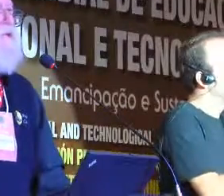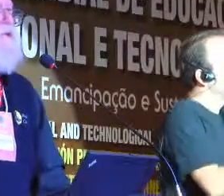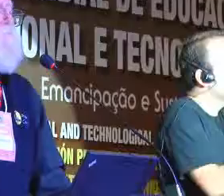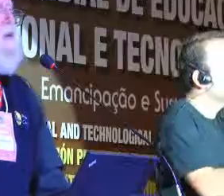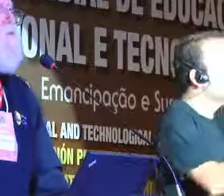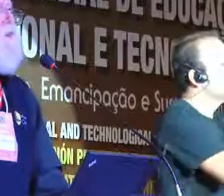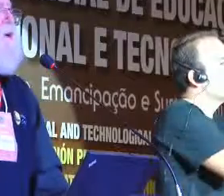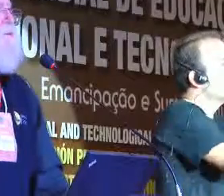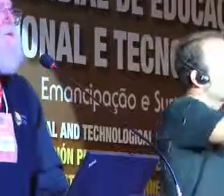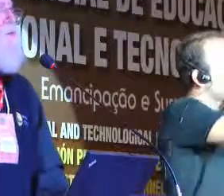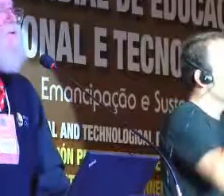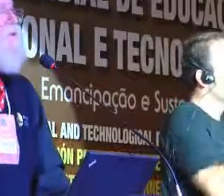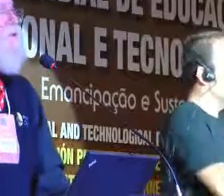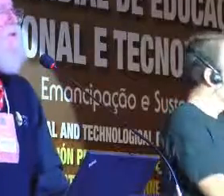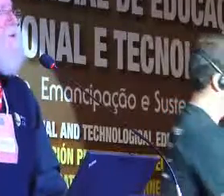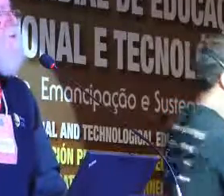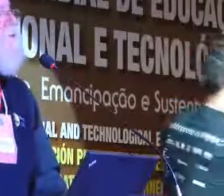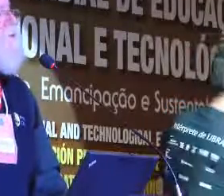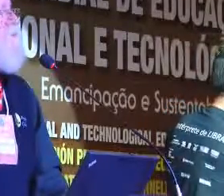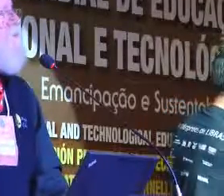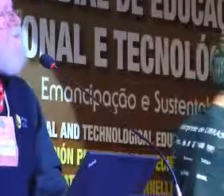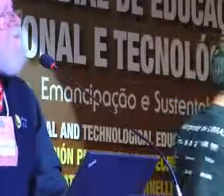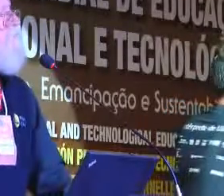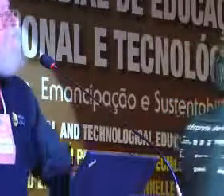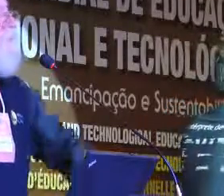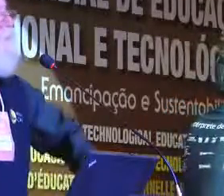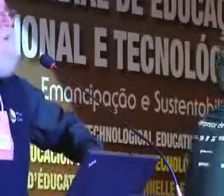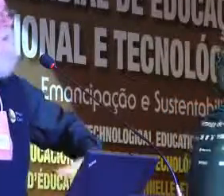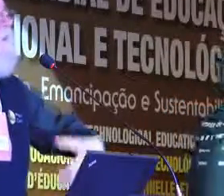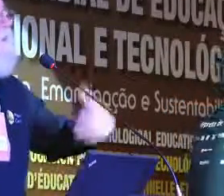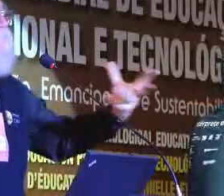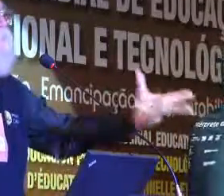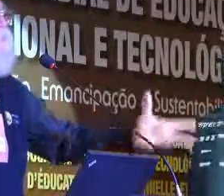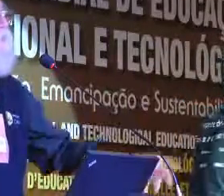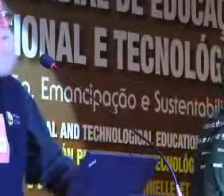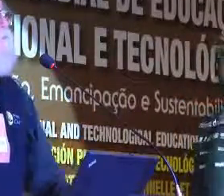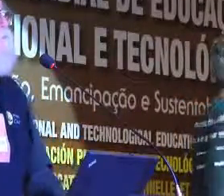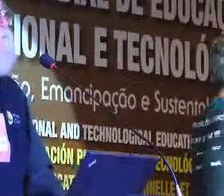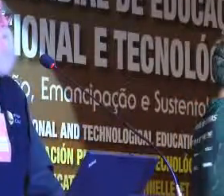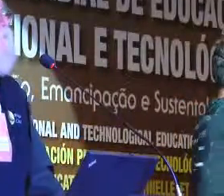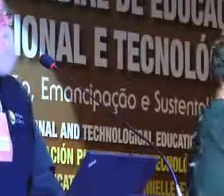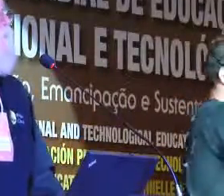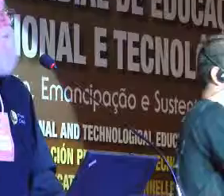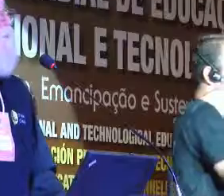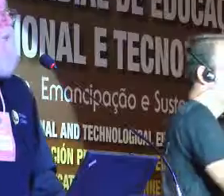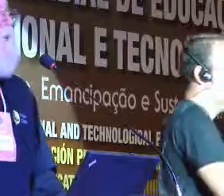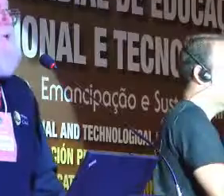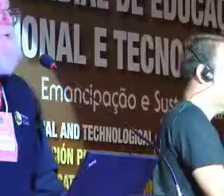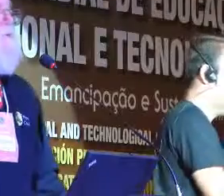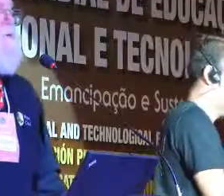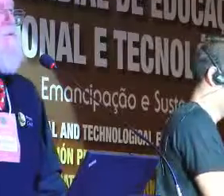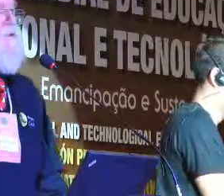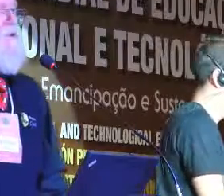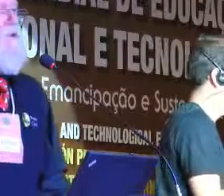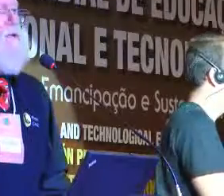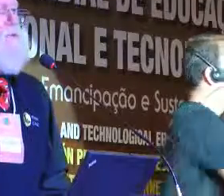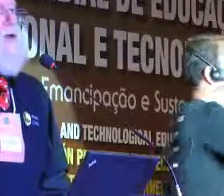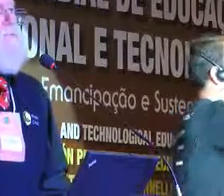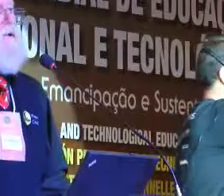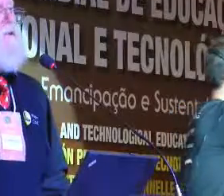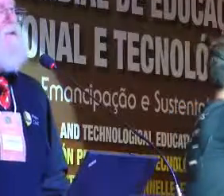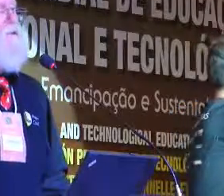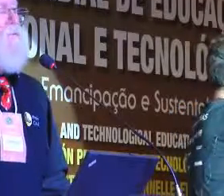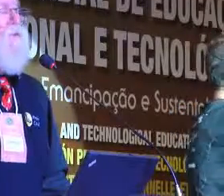They stick the pen drive into an Intel-based computer and they boot it, and they could be using the